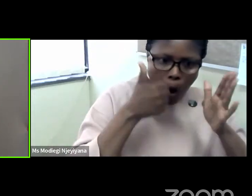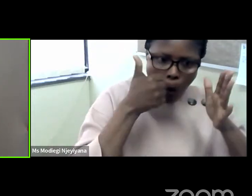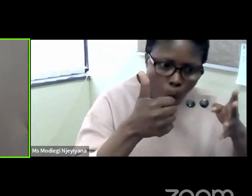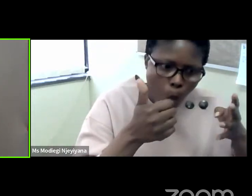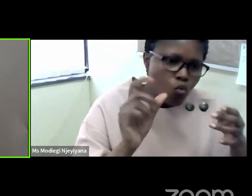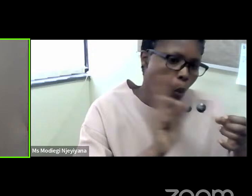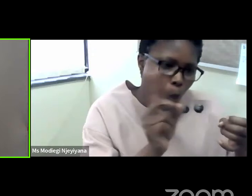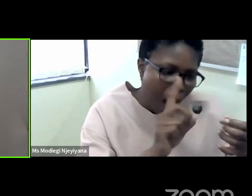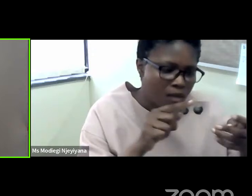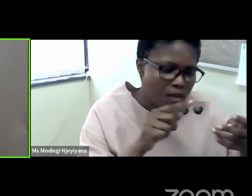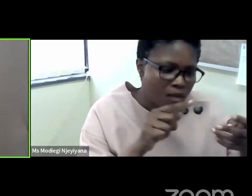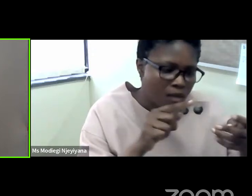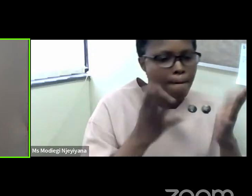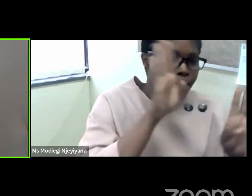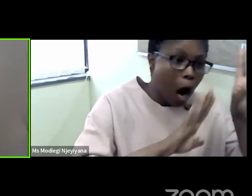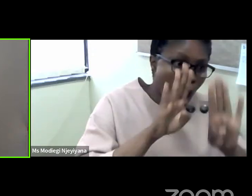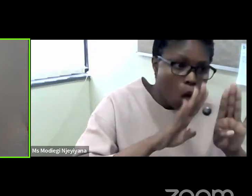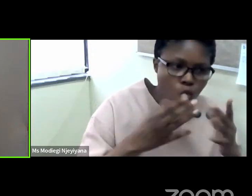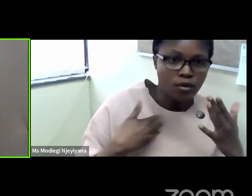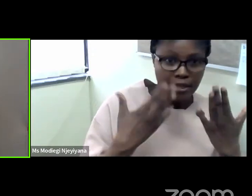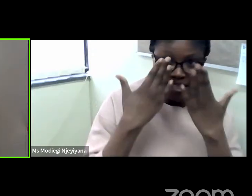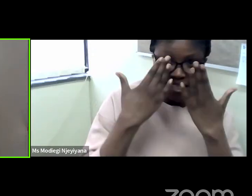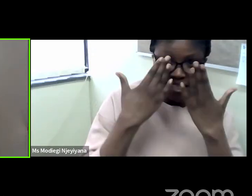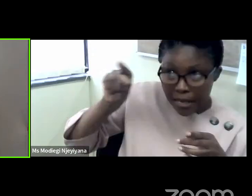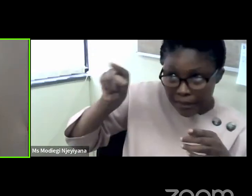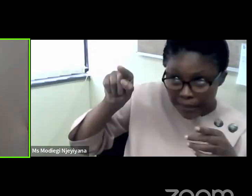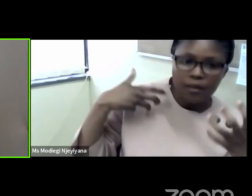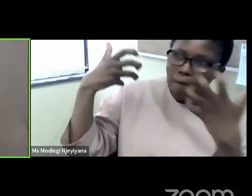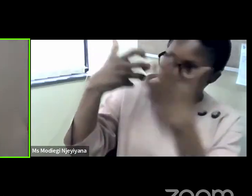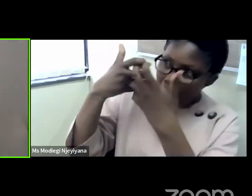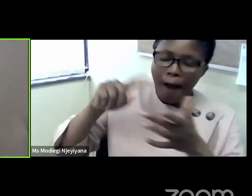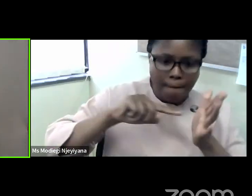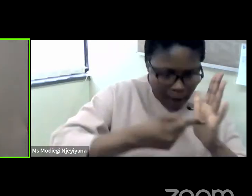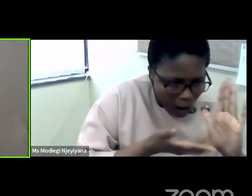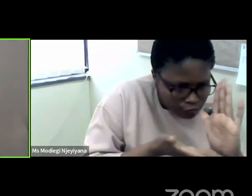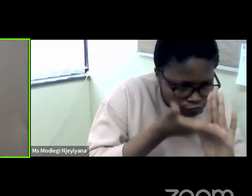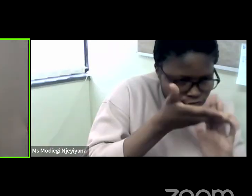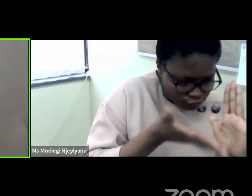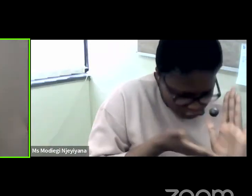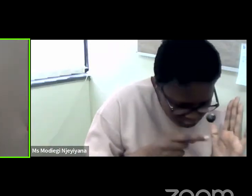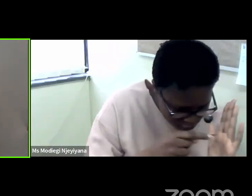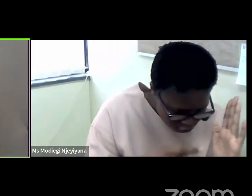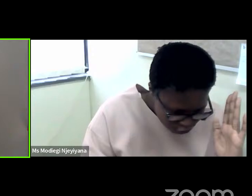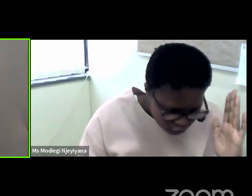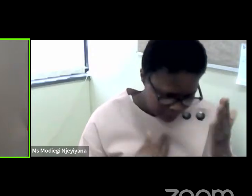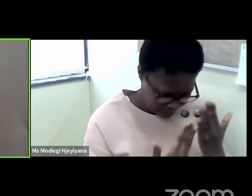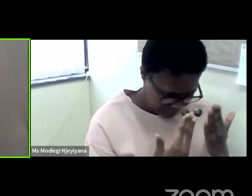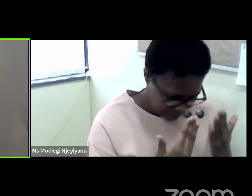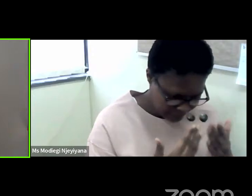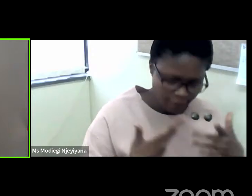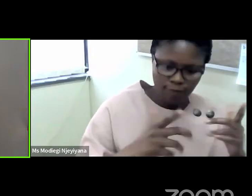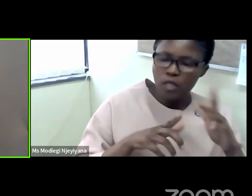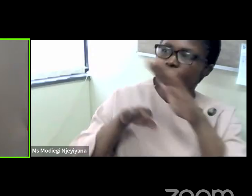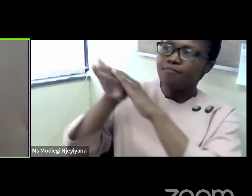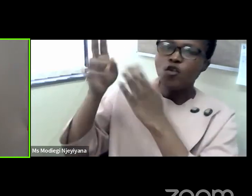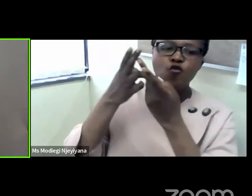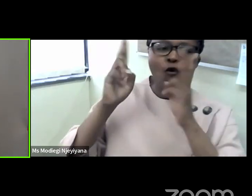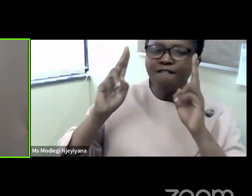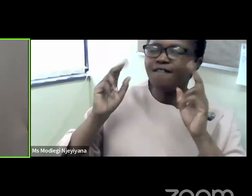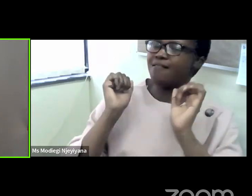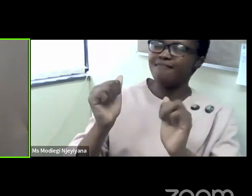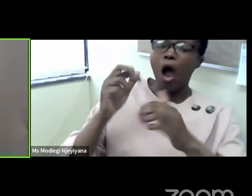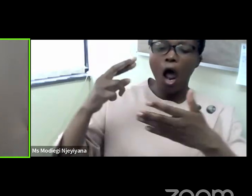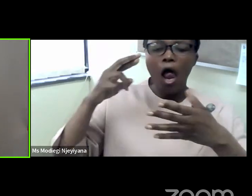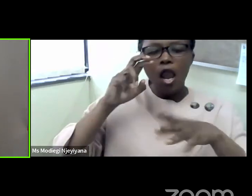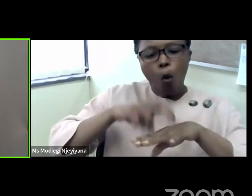aware as well that they need to have really good marks for specific subjects in order for them to be considered for